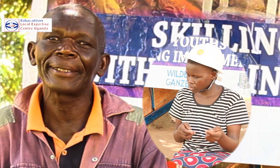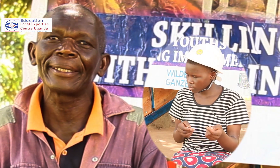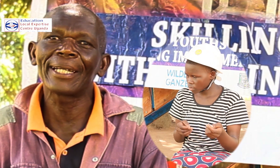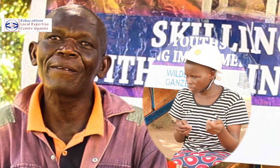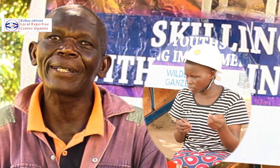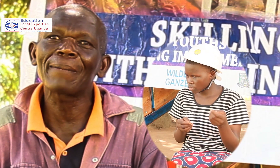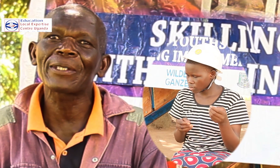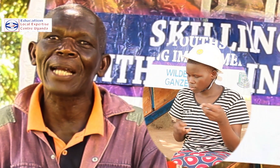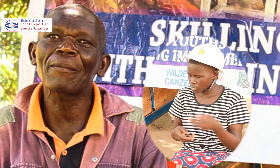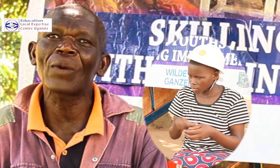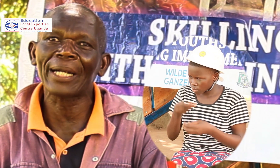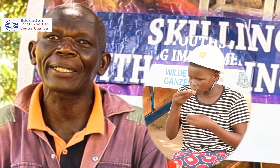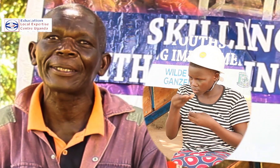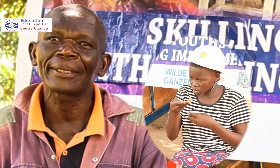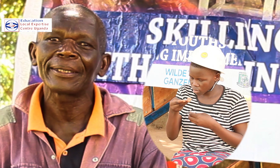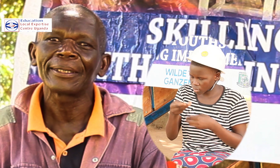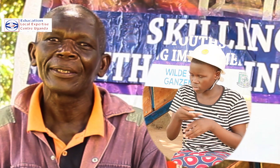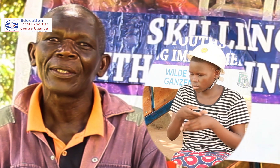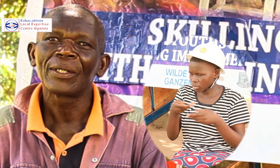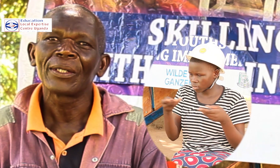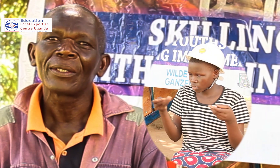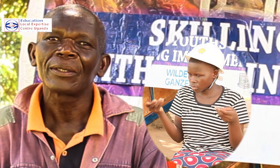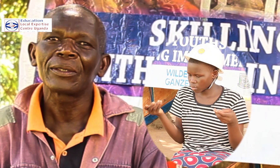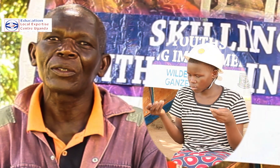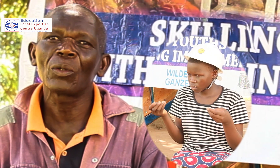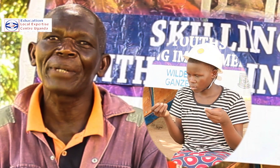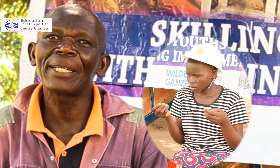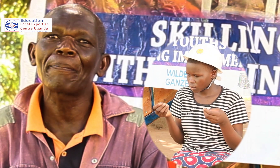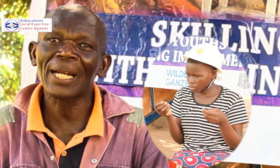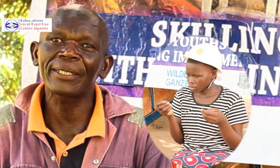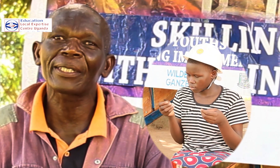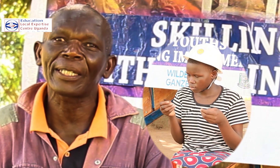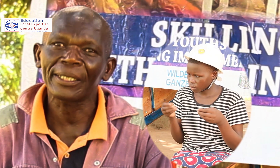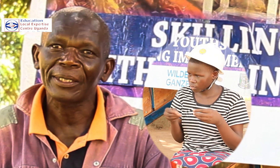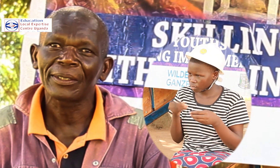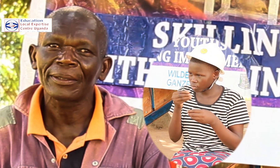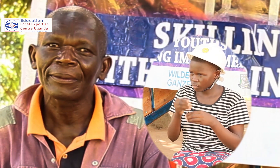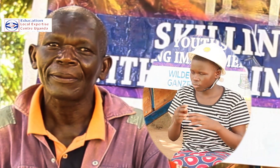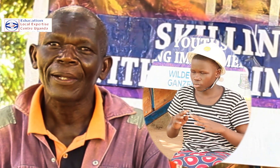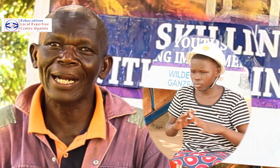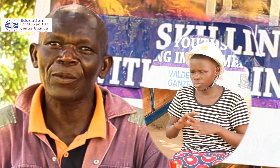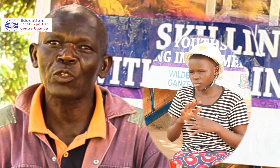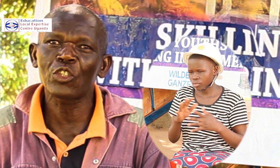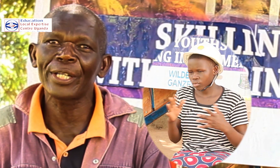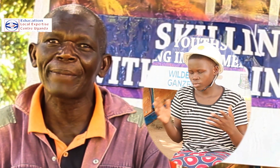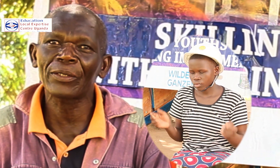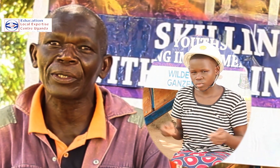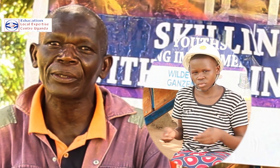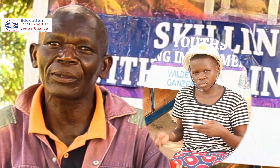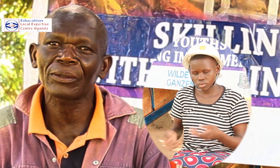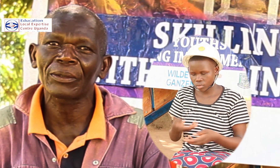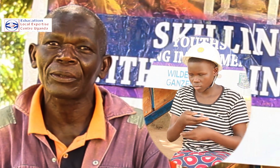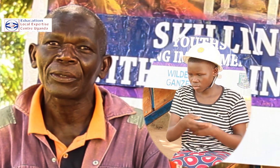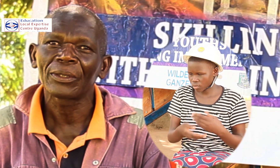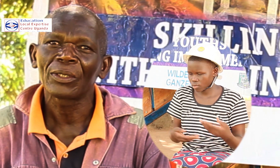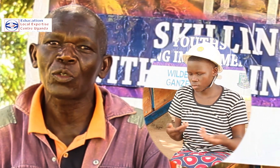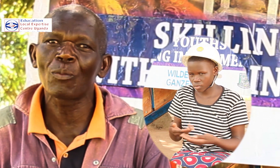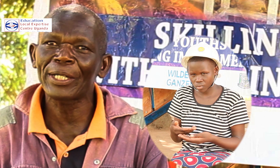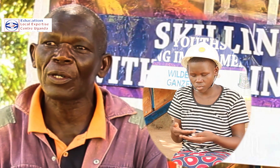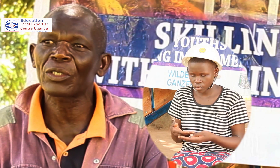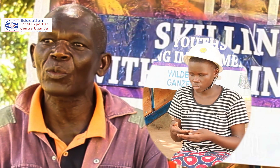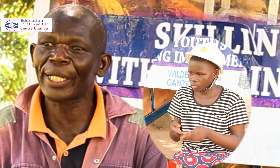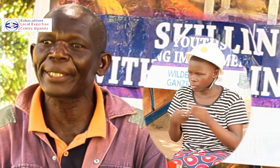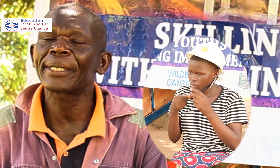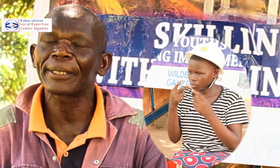I gave them some work to be practicing how to join metals,